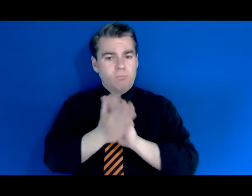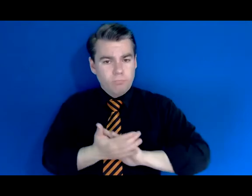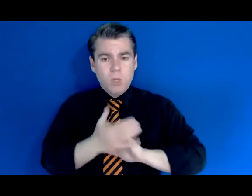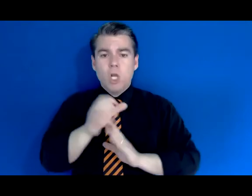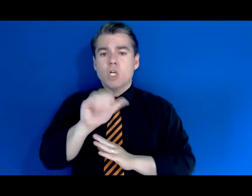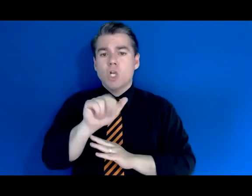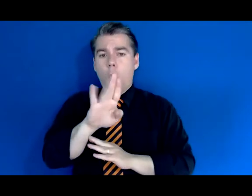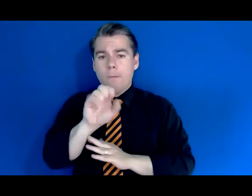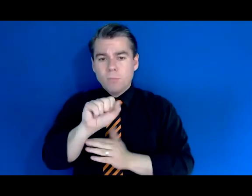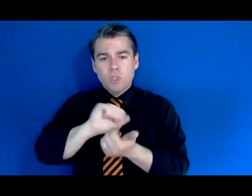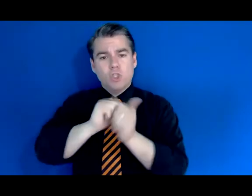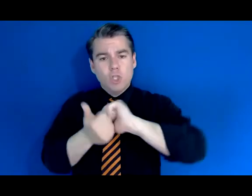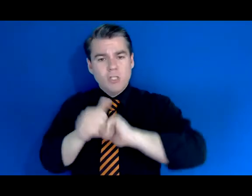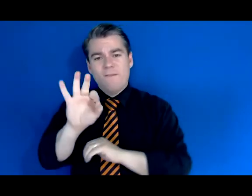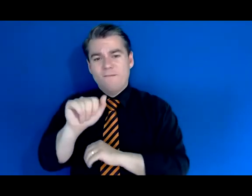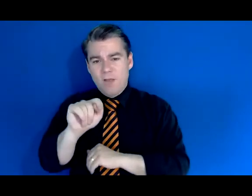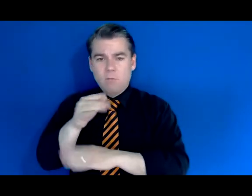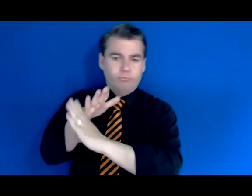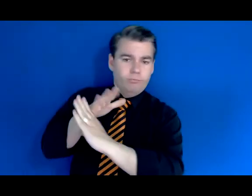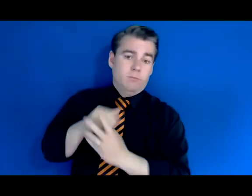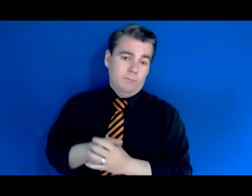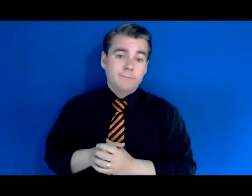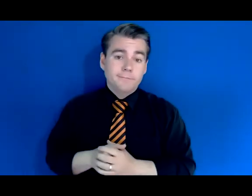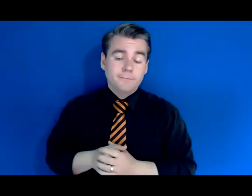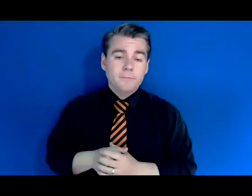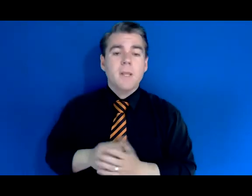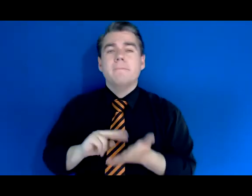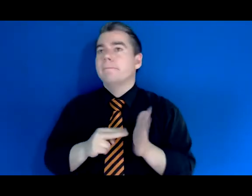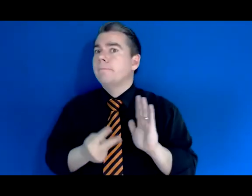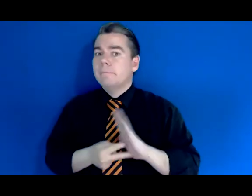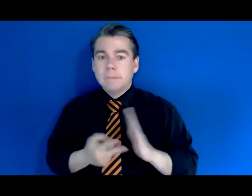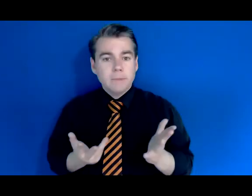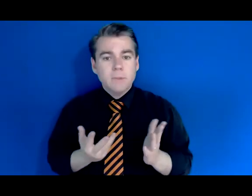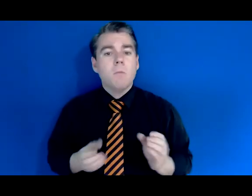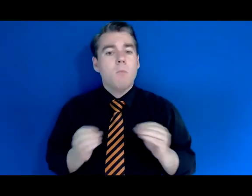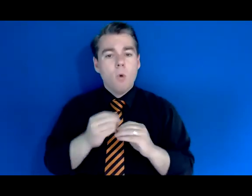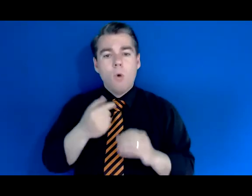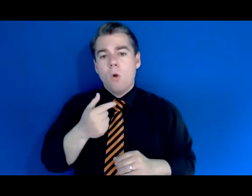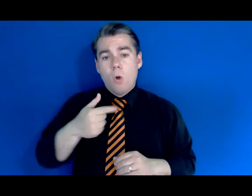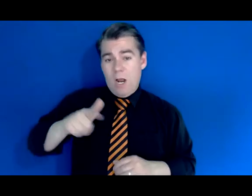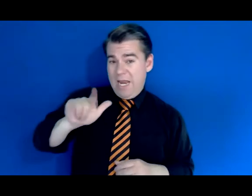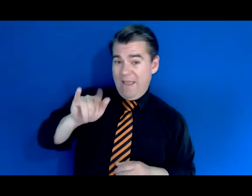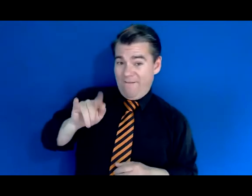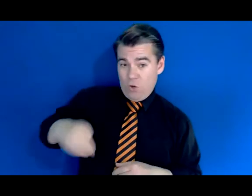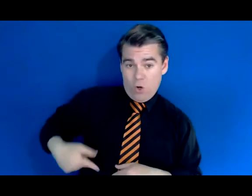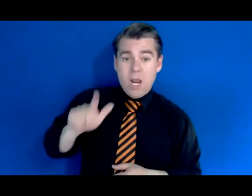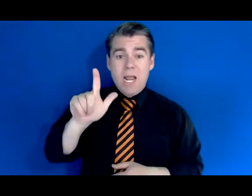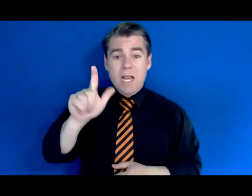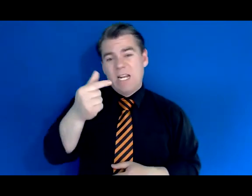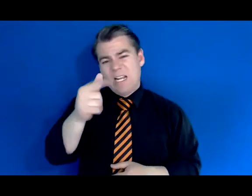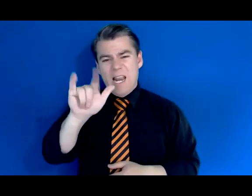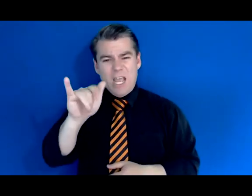fats. This leads to an increase in glycogen in the liver, which sends a message to the brain